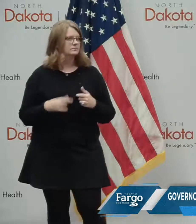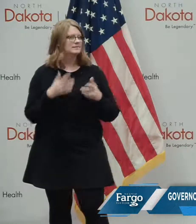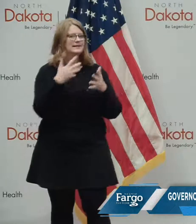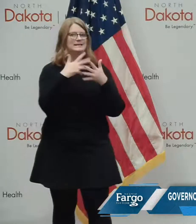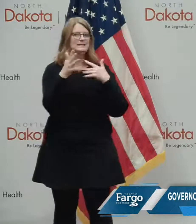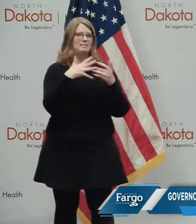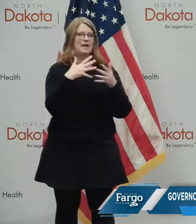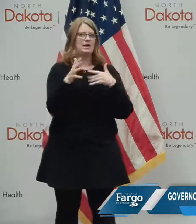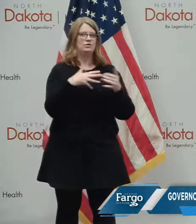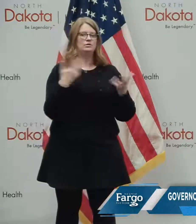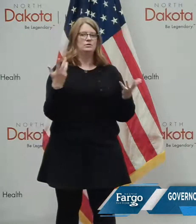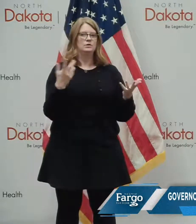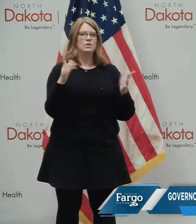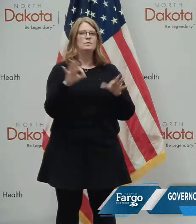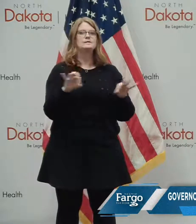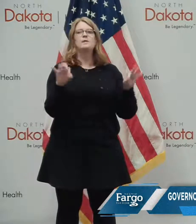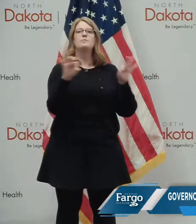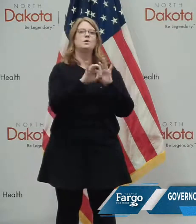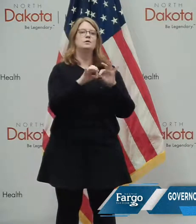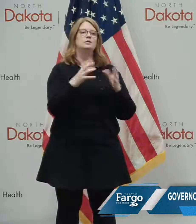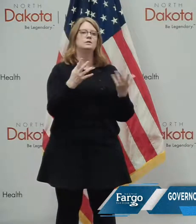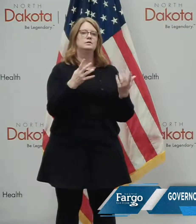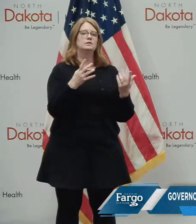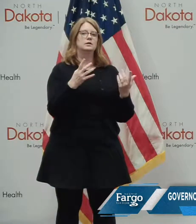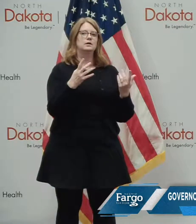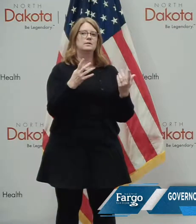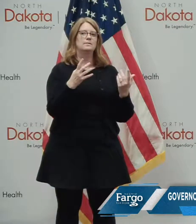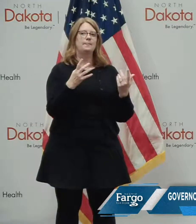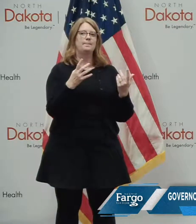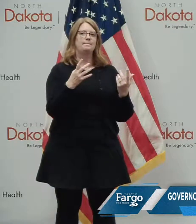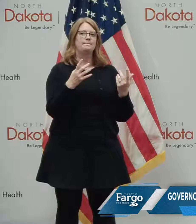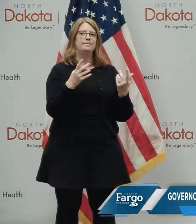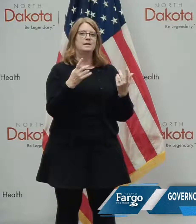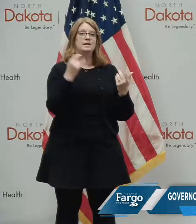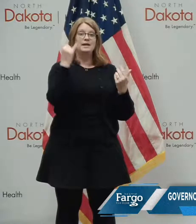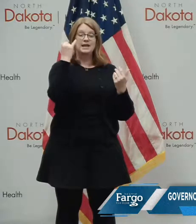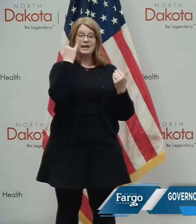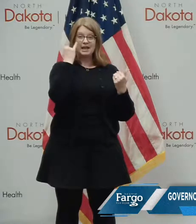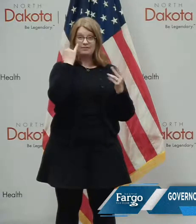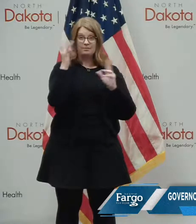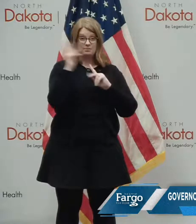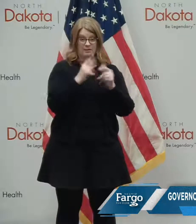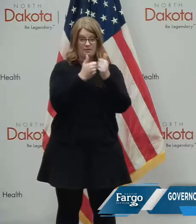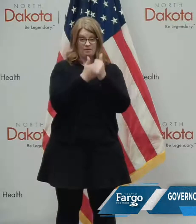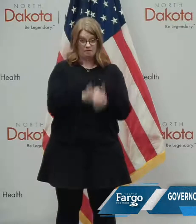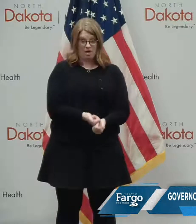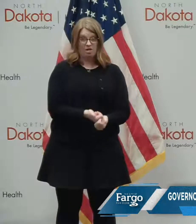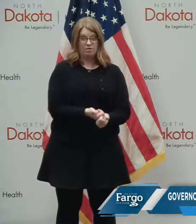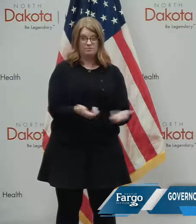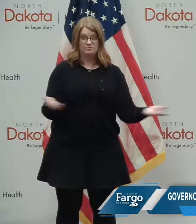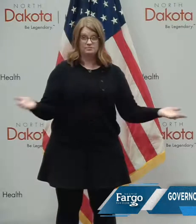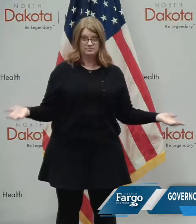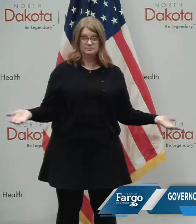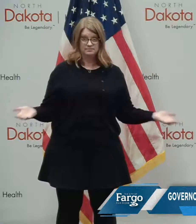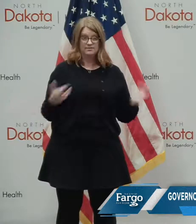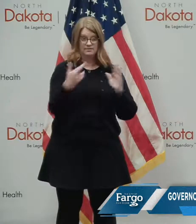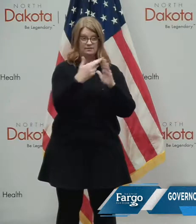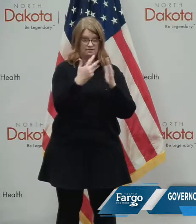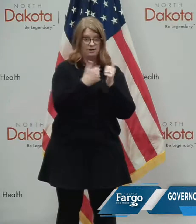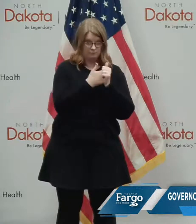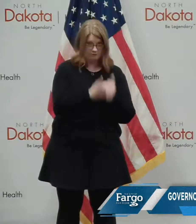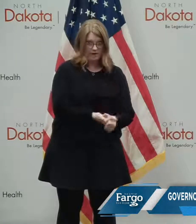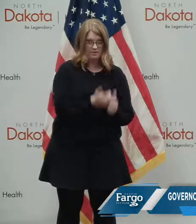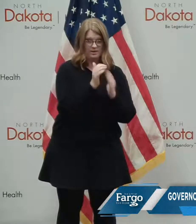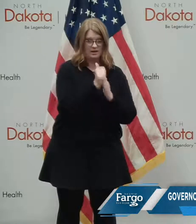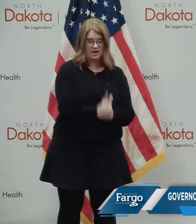matter, because what matters is whether or not we have compliance, and we don't have a way to do any, there's